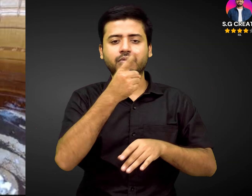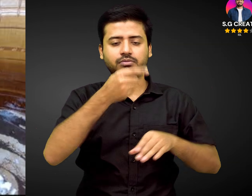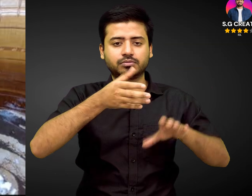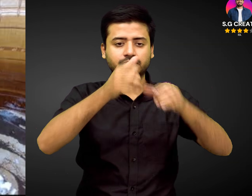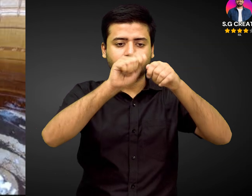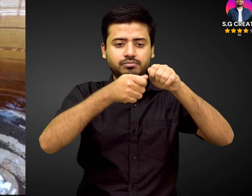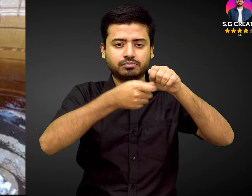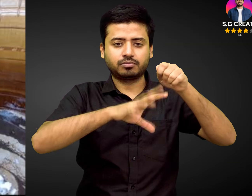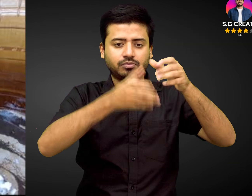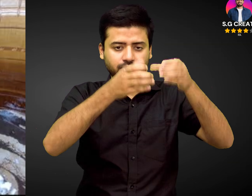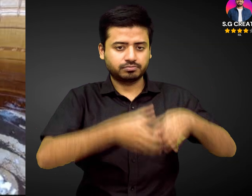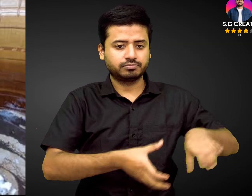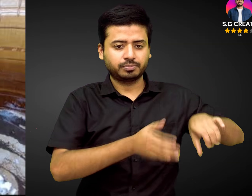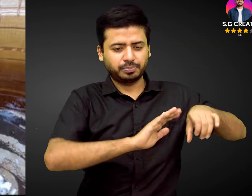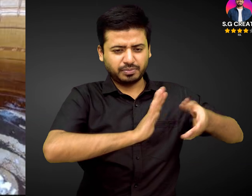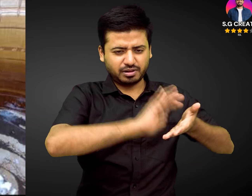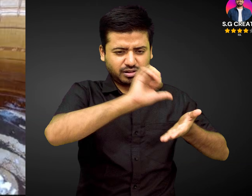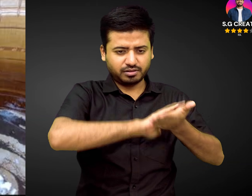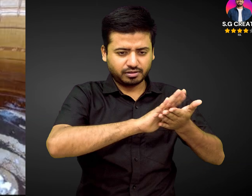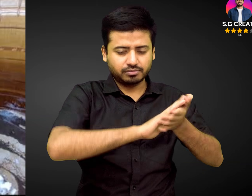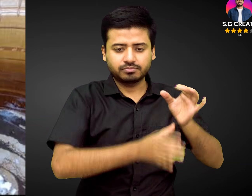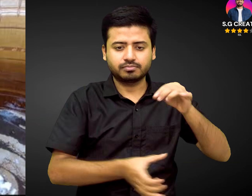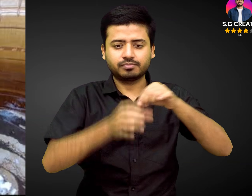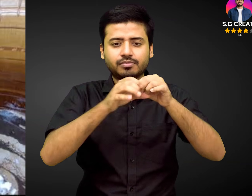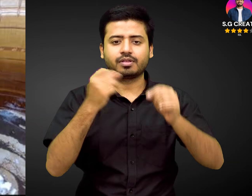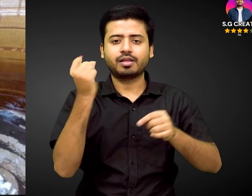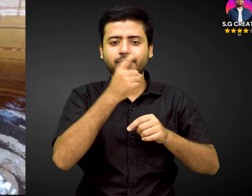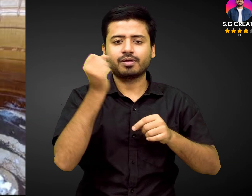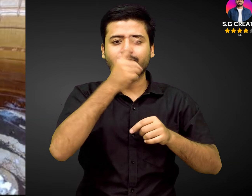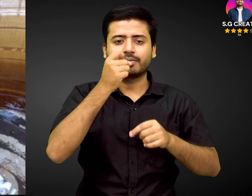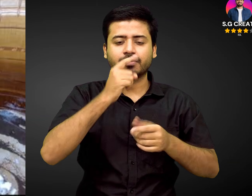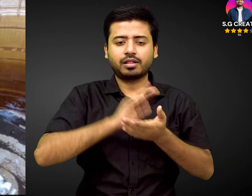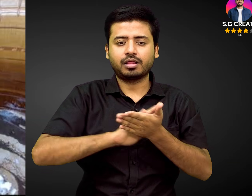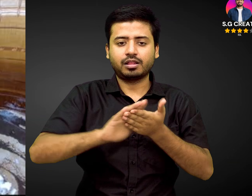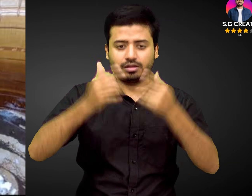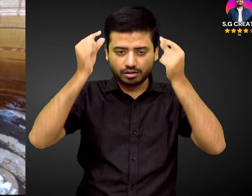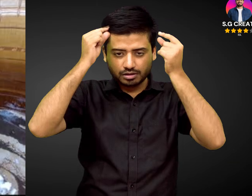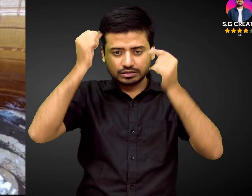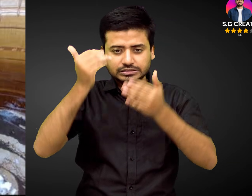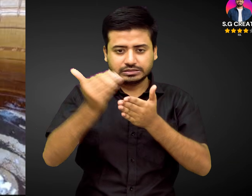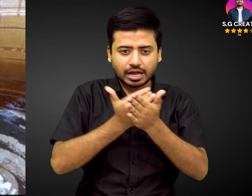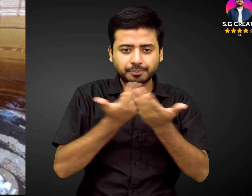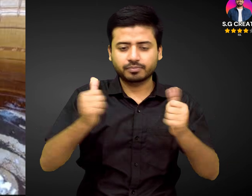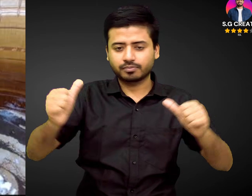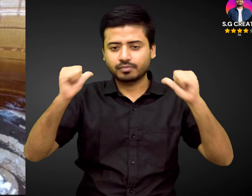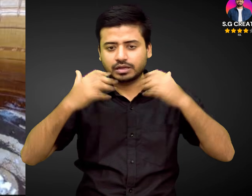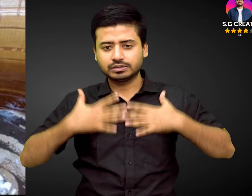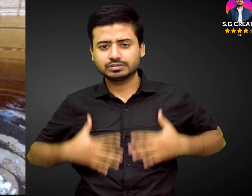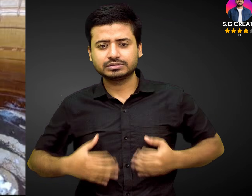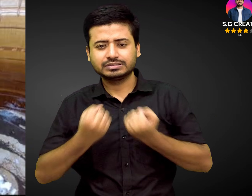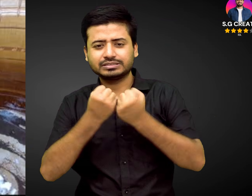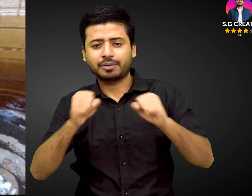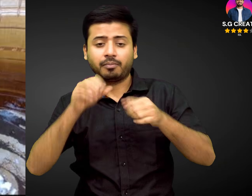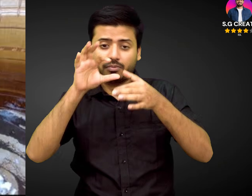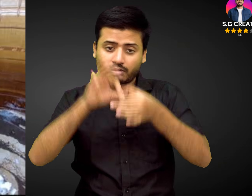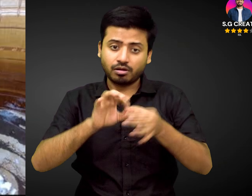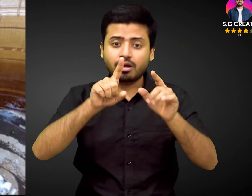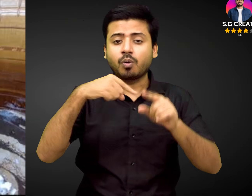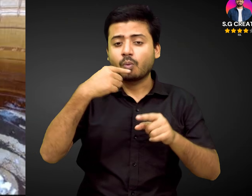interference. Organics can interfere with other water treatment processes, such as UV sterilization, by reducing water clarity and